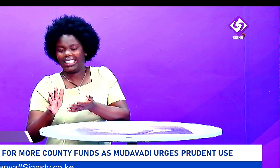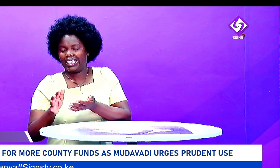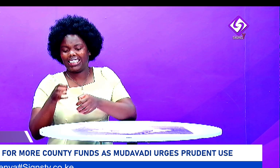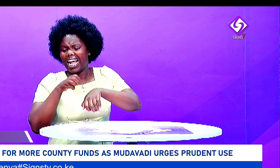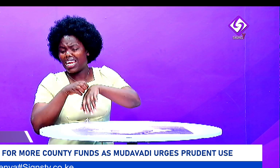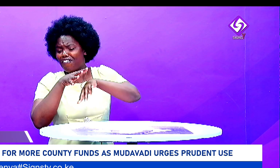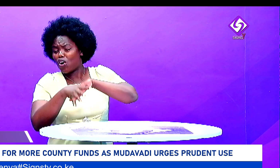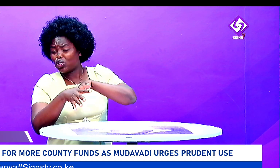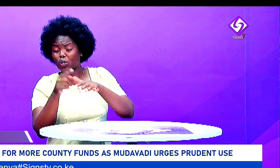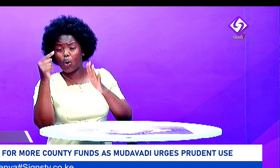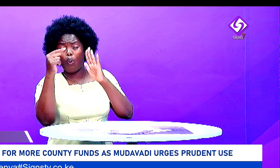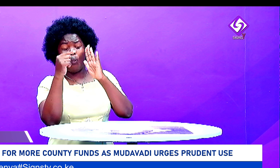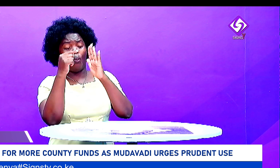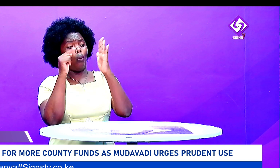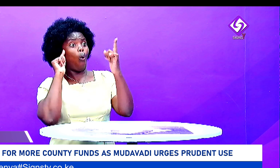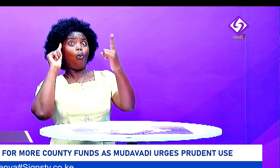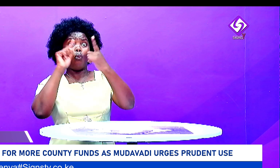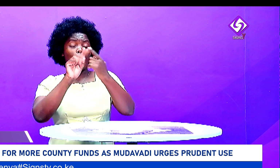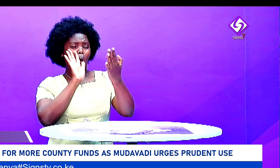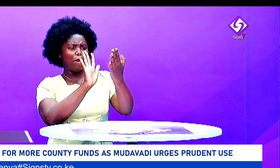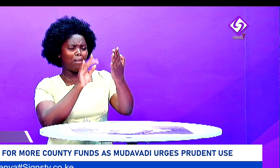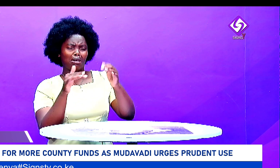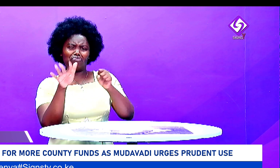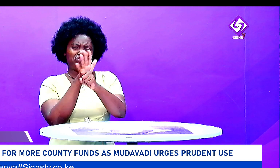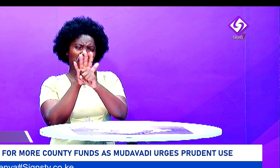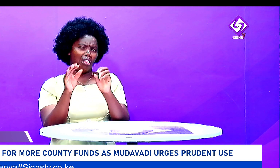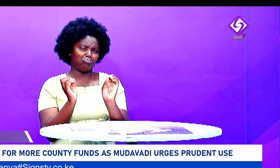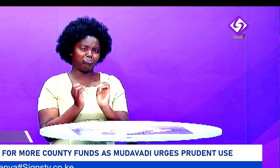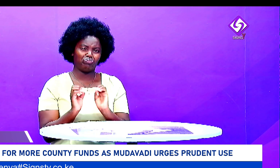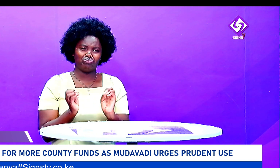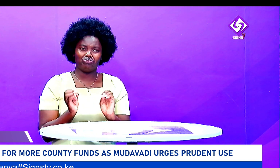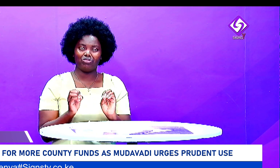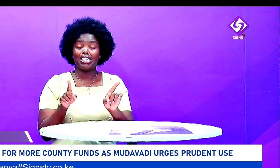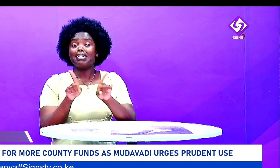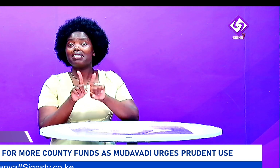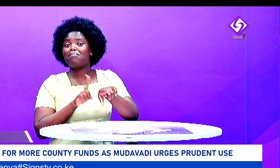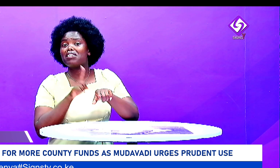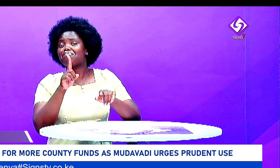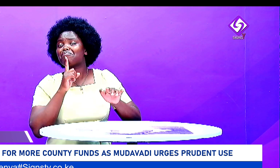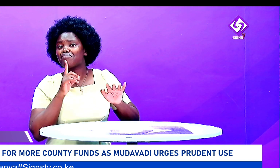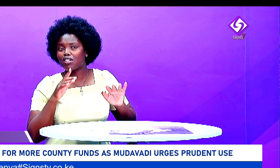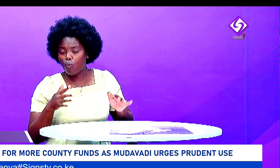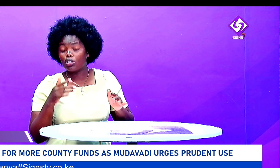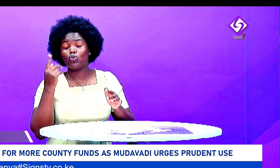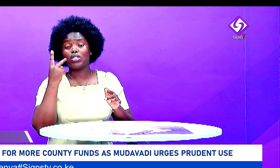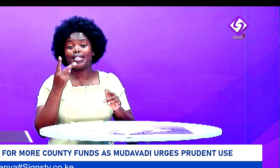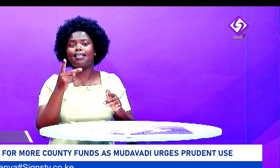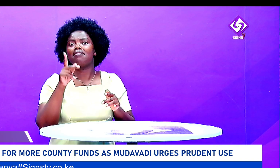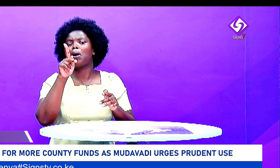accused national road agencies for hoarding resources, undermining the devolution goals.